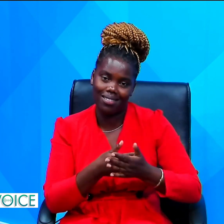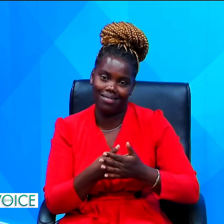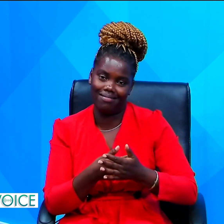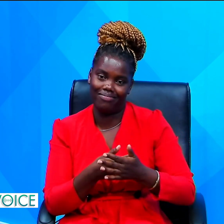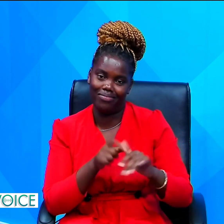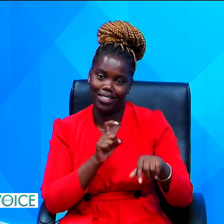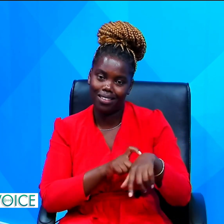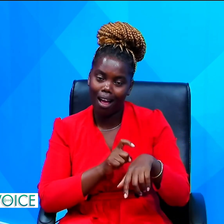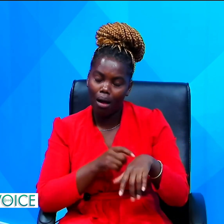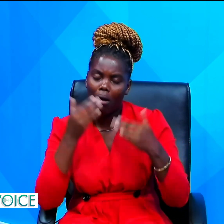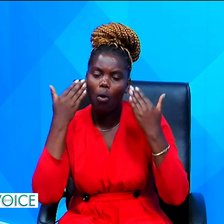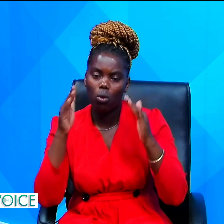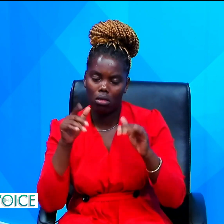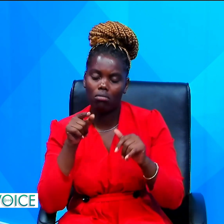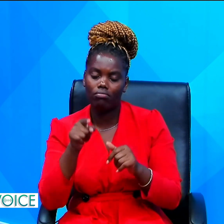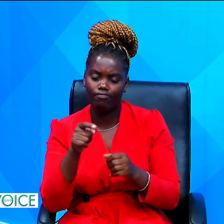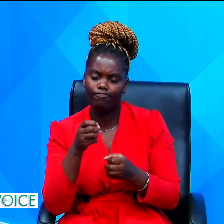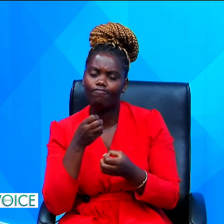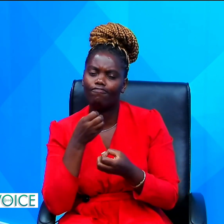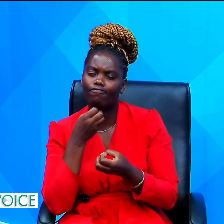So, and it can also stop your heartbeat.